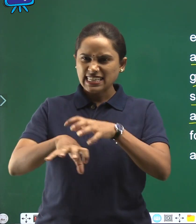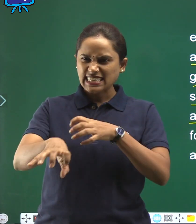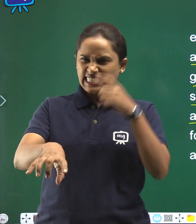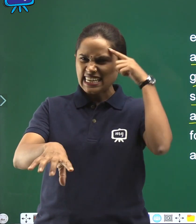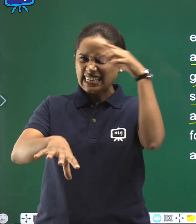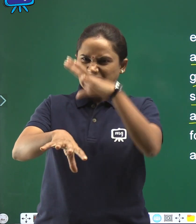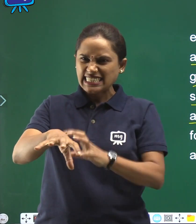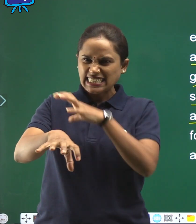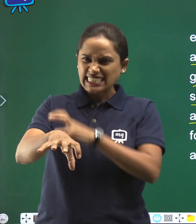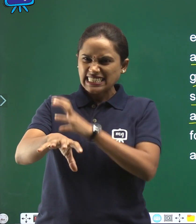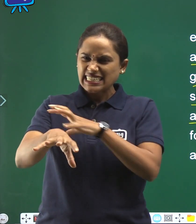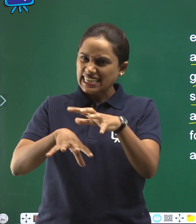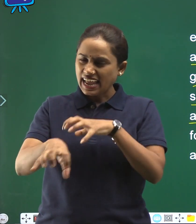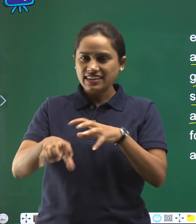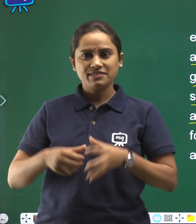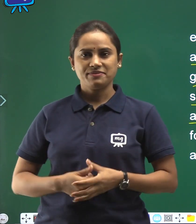Tigers,